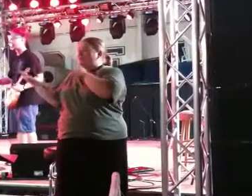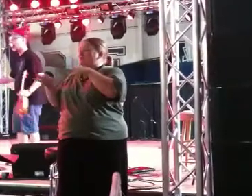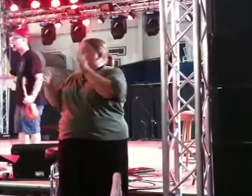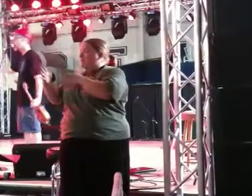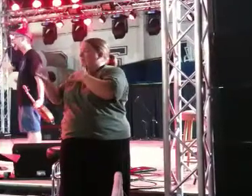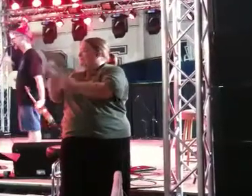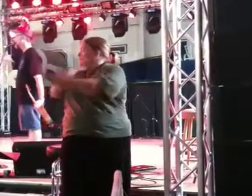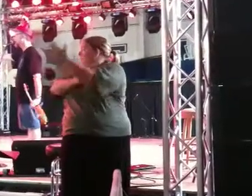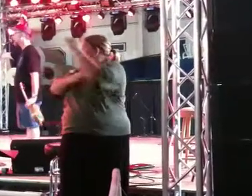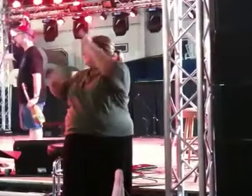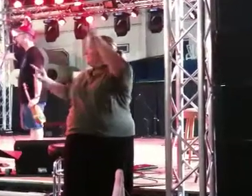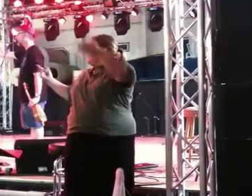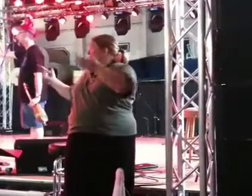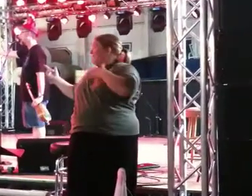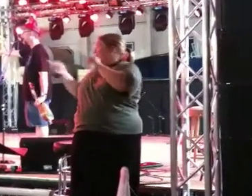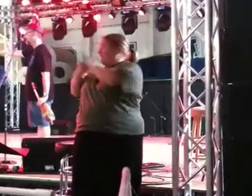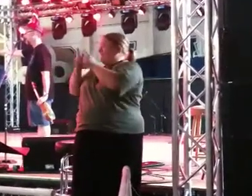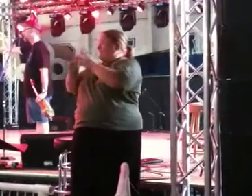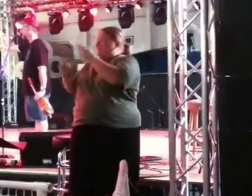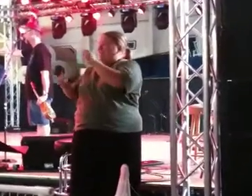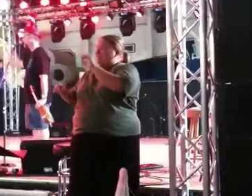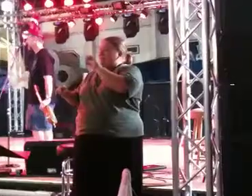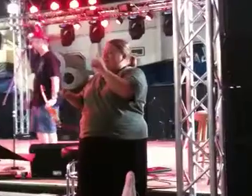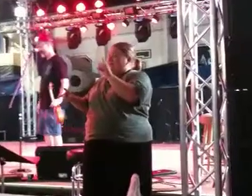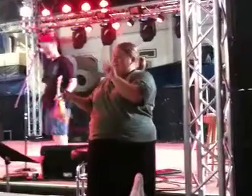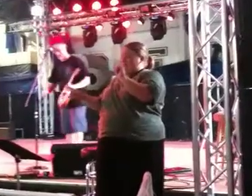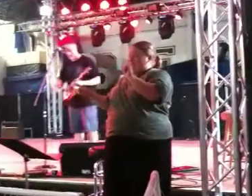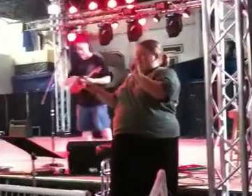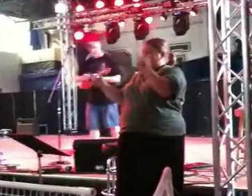So please welcome my dear friend Heidi Gibson.